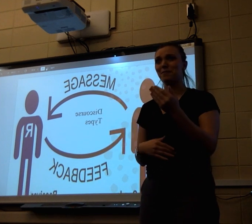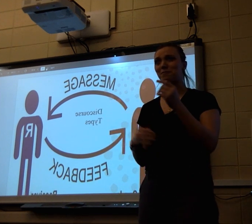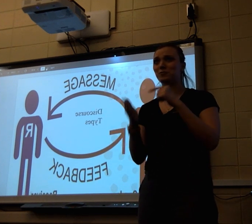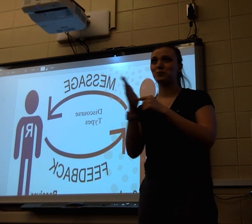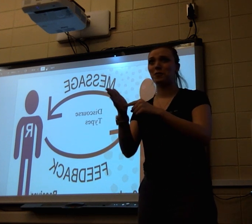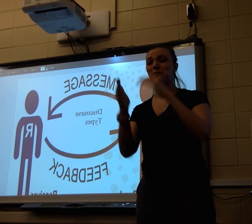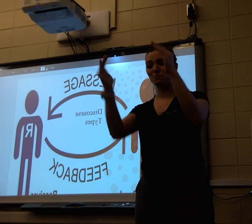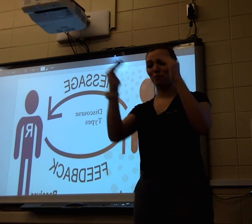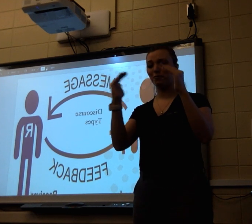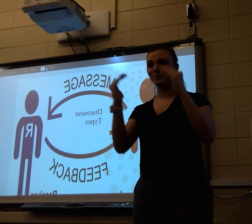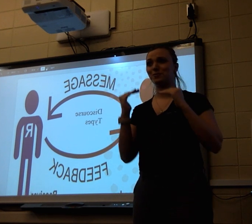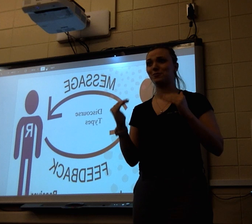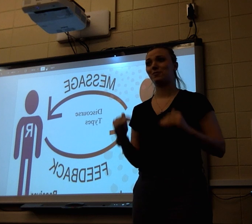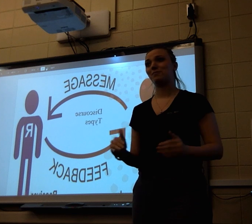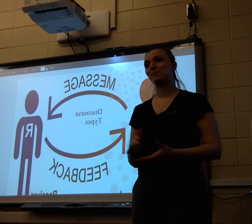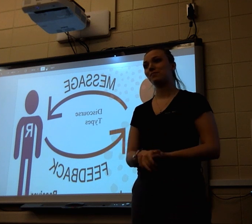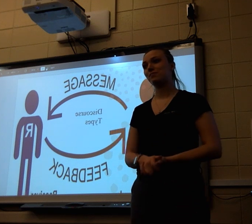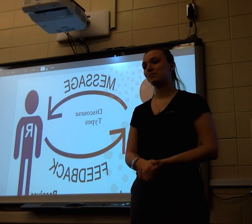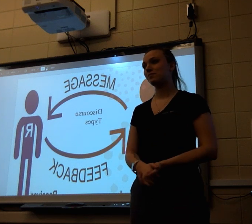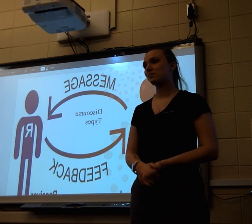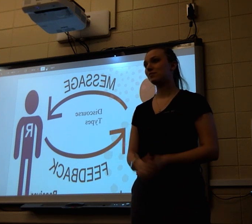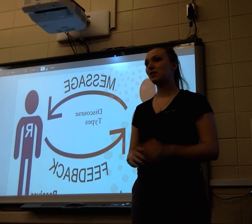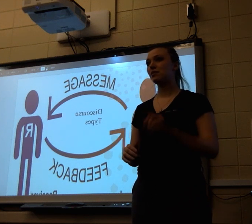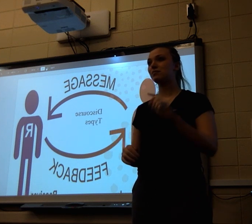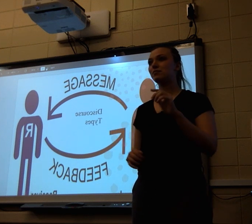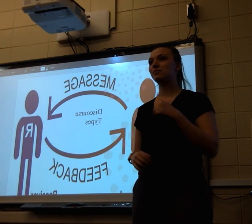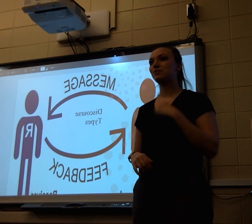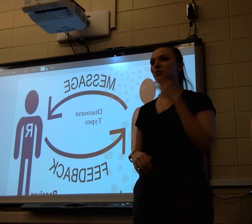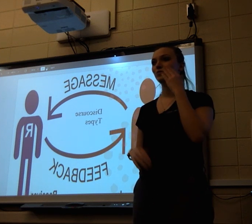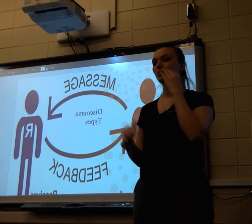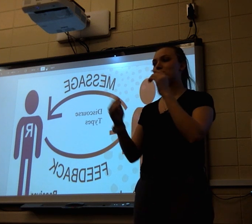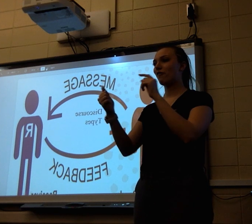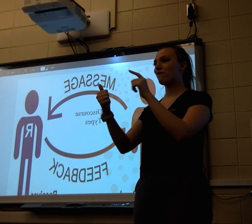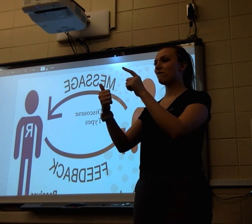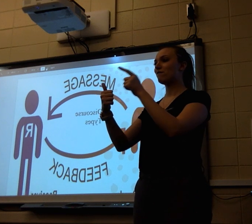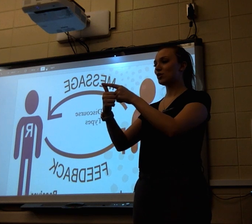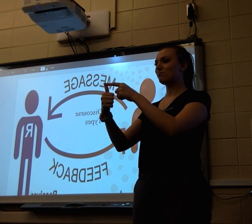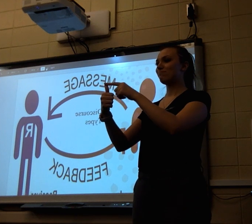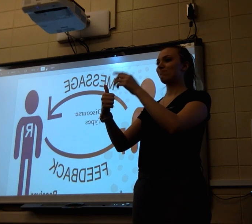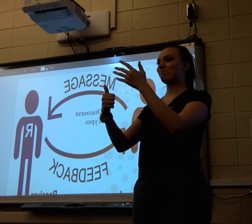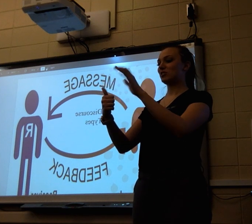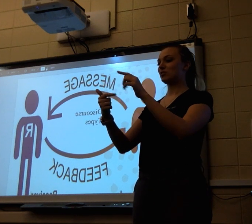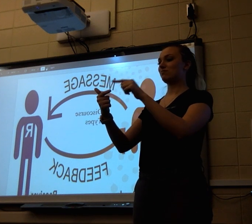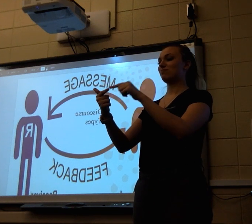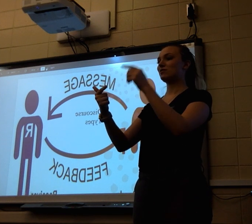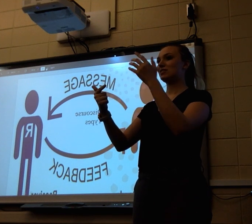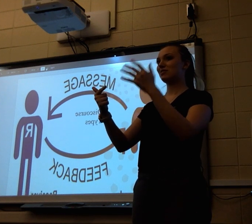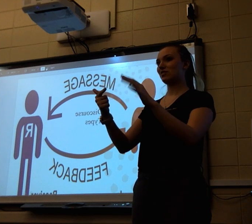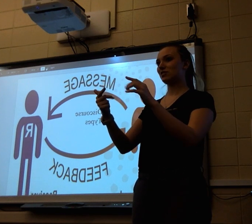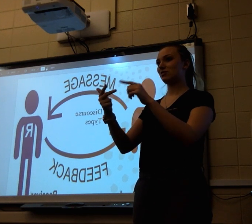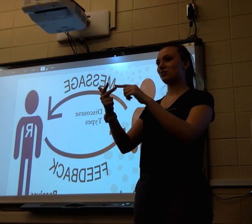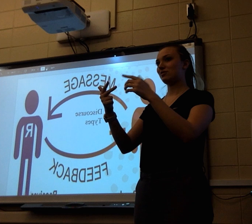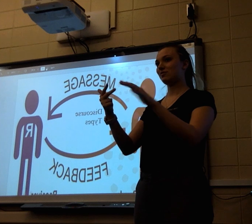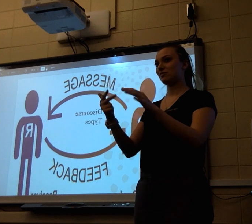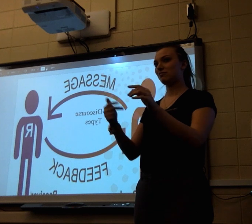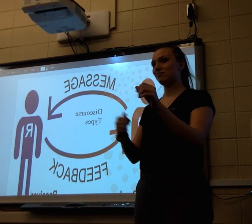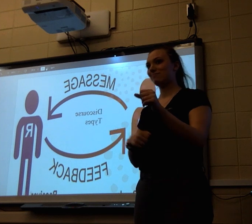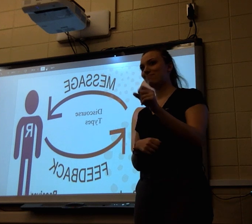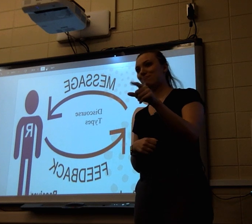get it. They're following the steps. So first I'm supposed to do this, or next I should do that. Okay? Okay. You okay? Just mess